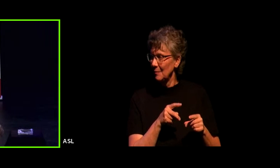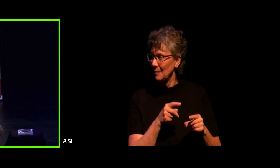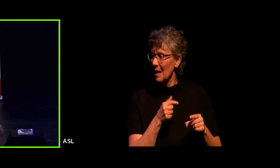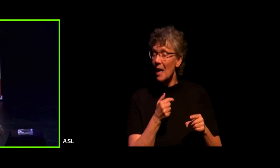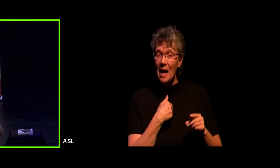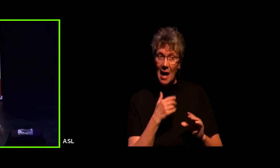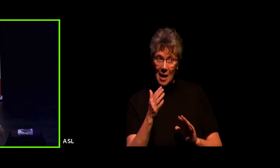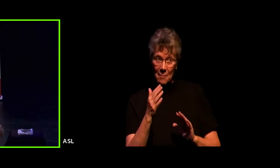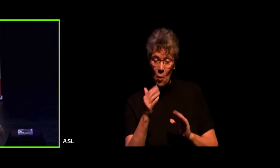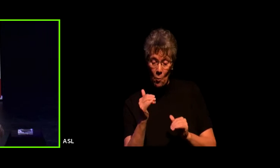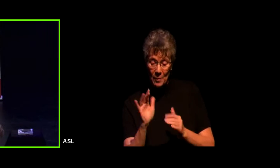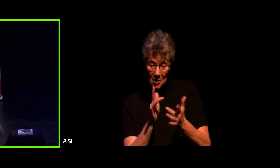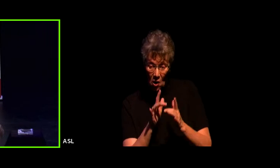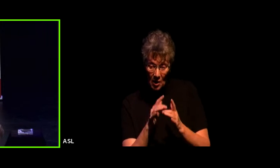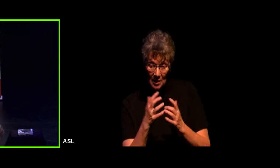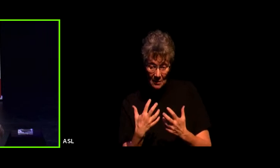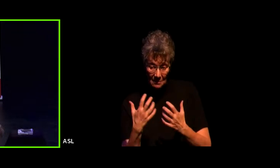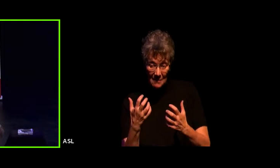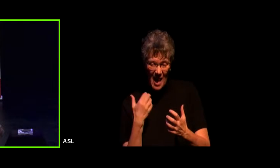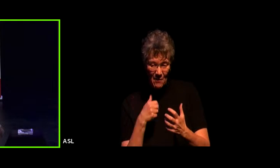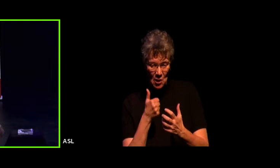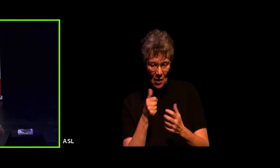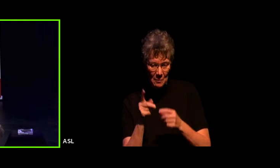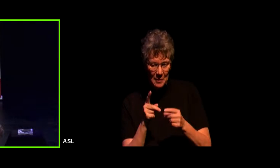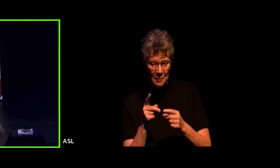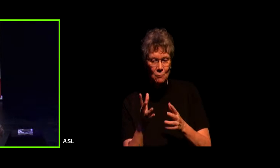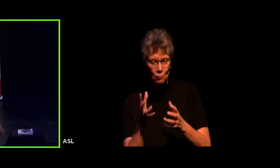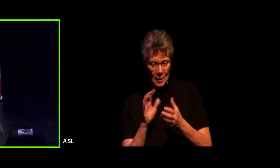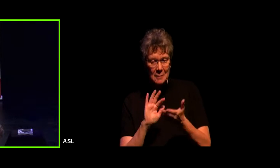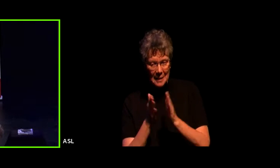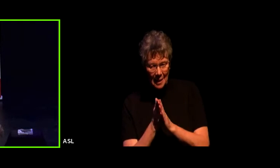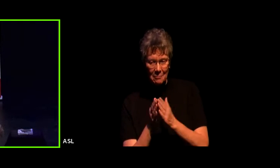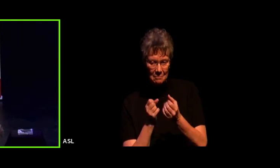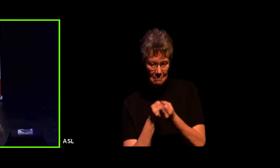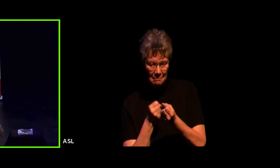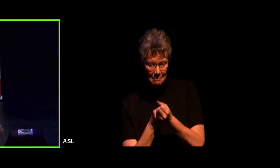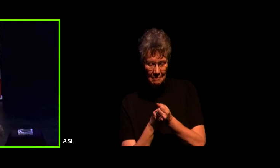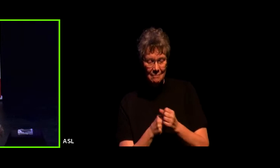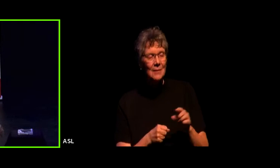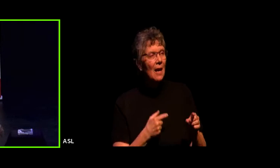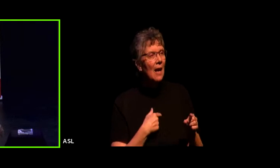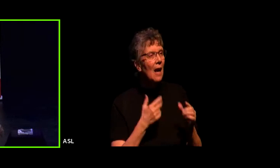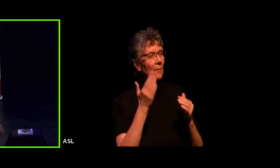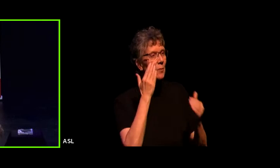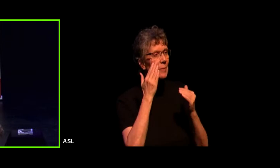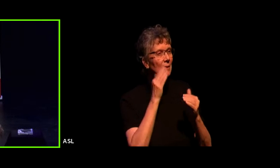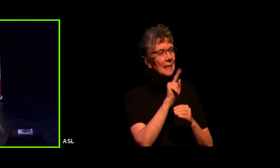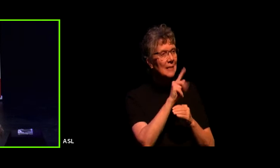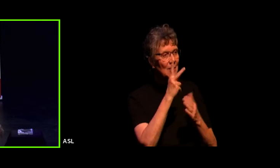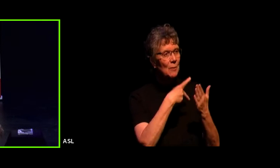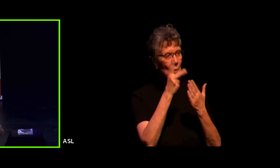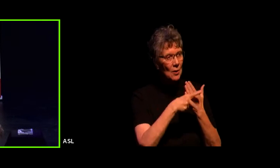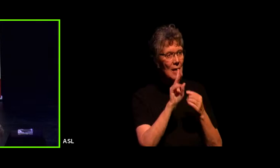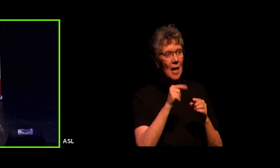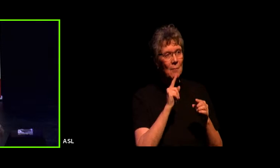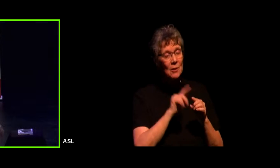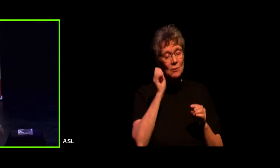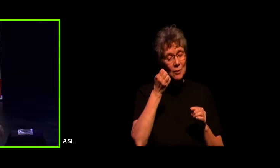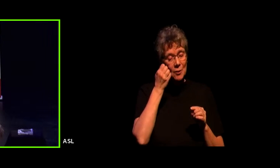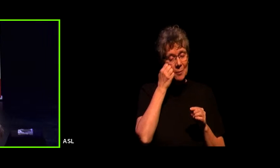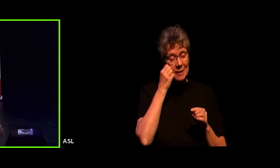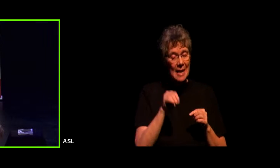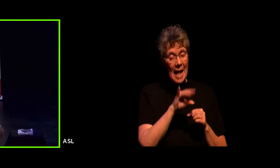people who that applies to. I am familiar with TV shows on European and African archaeology. Can you speak to